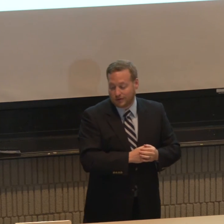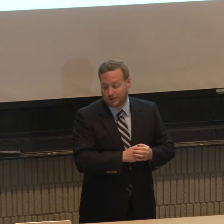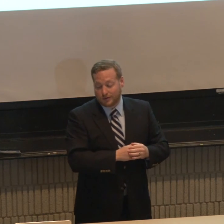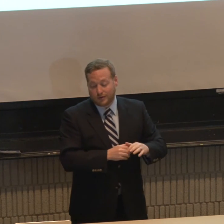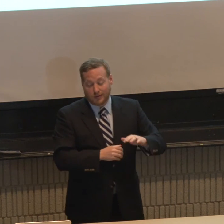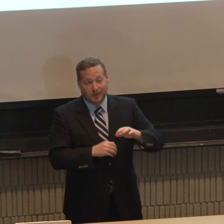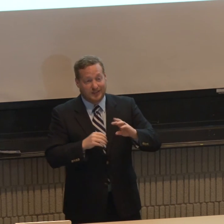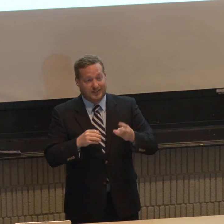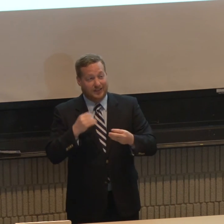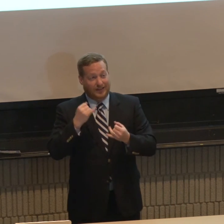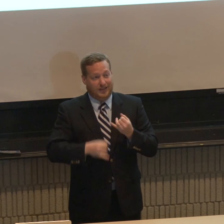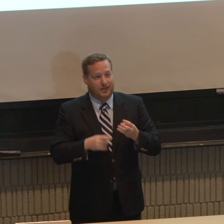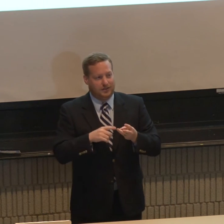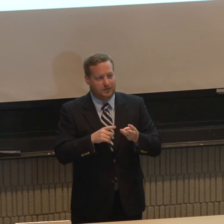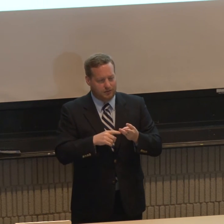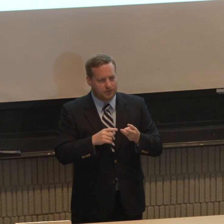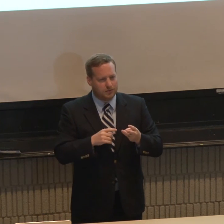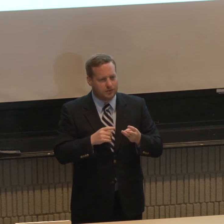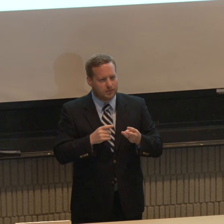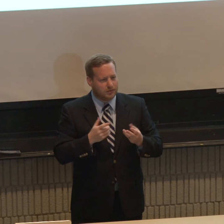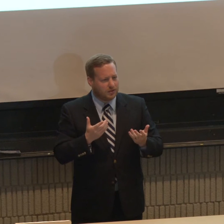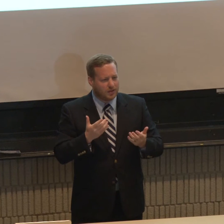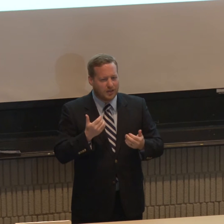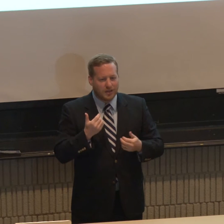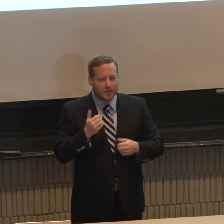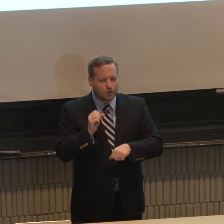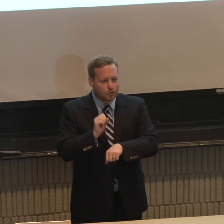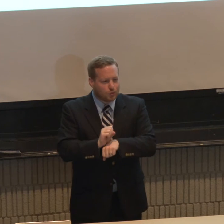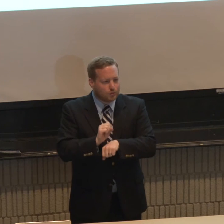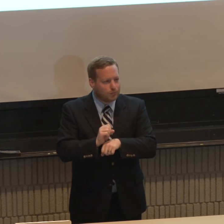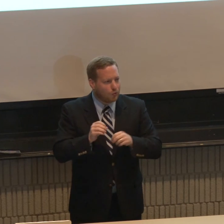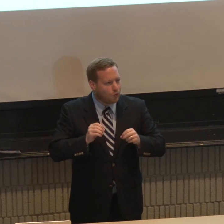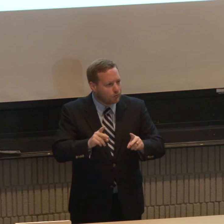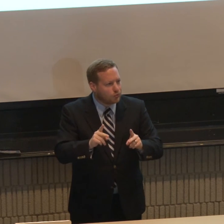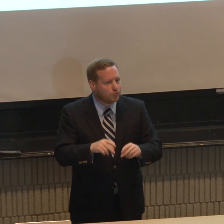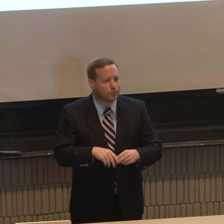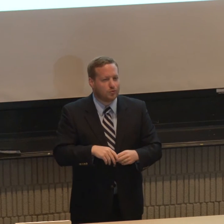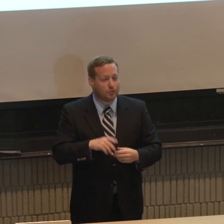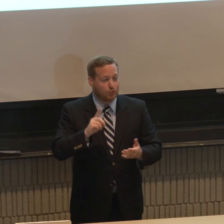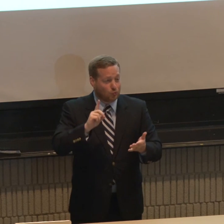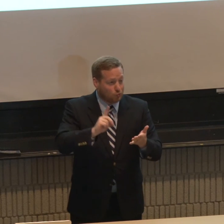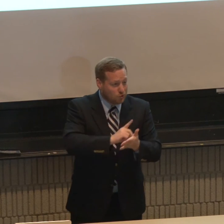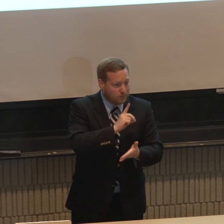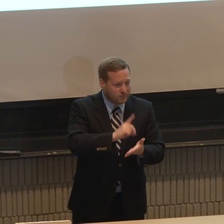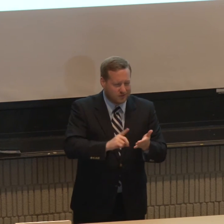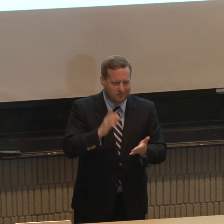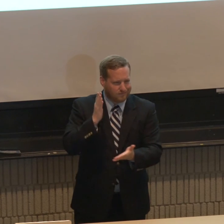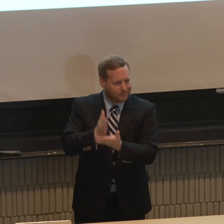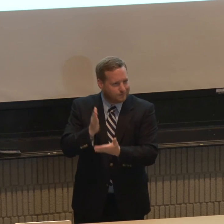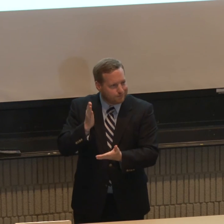and we need more of them. And I think the last thing we need are employment opportunities.